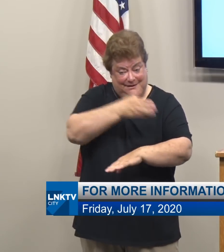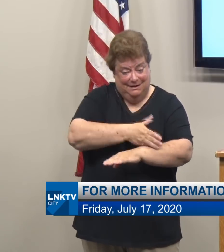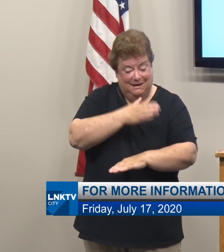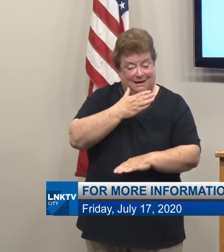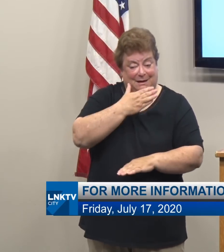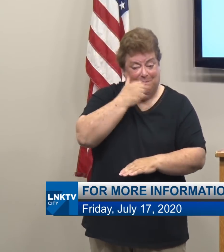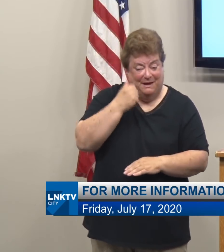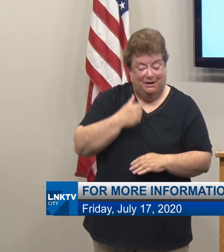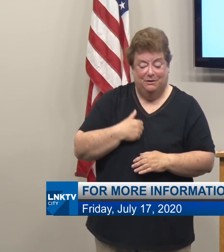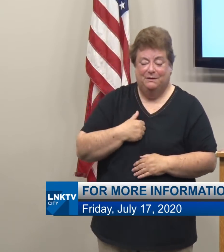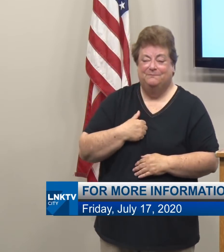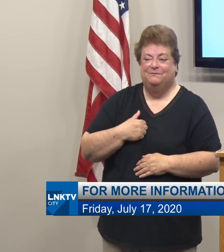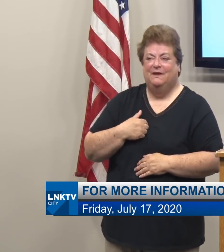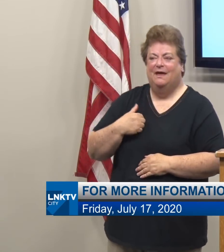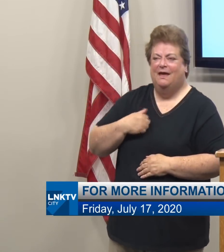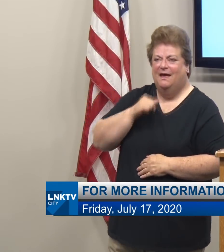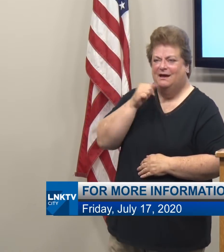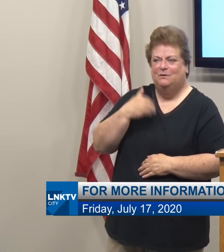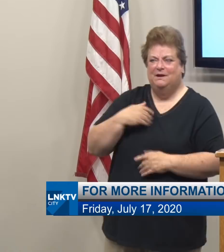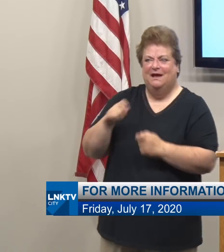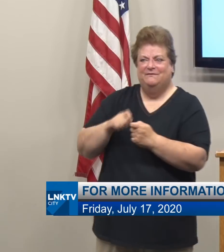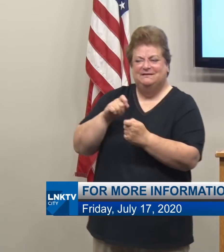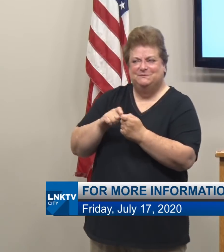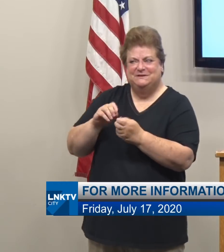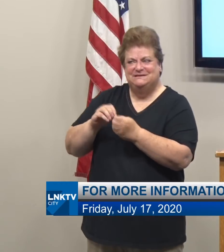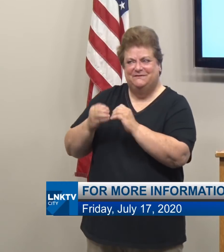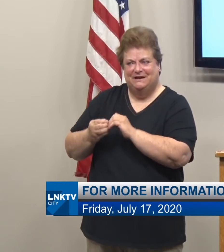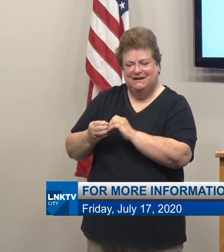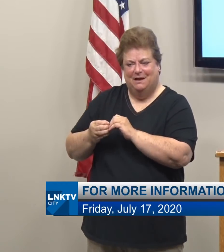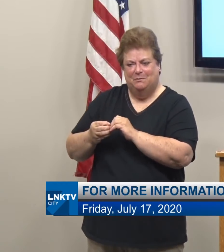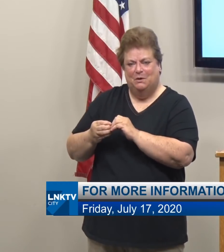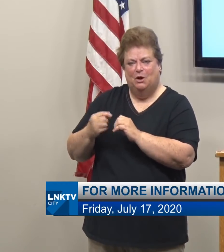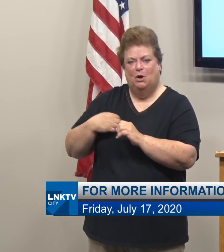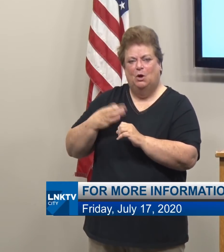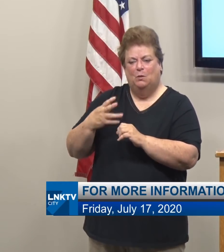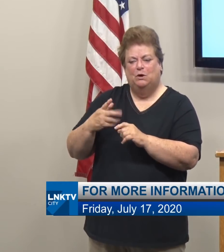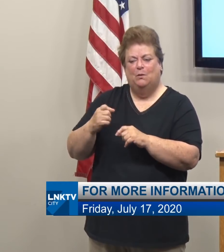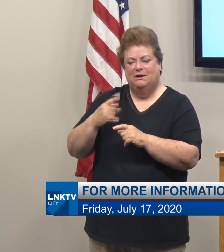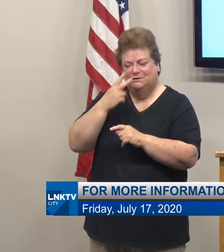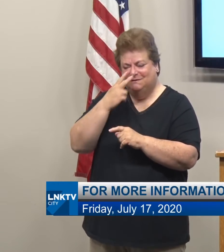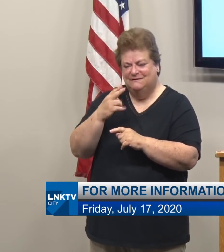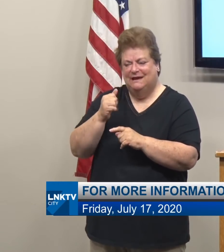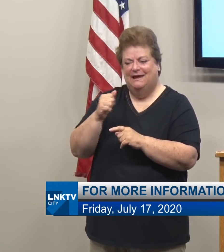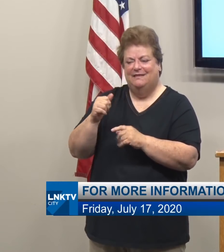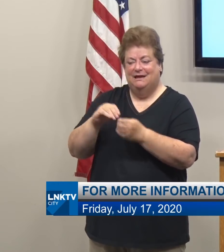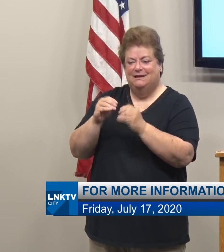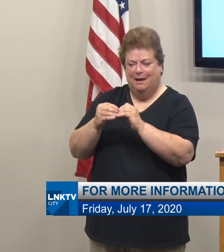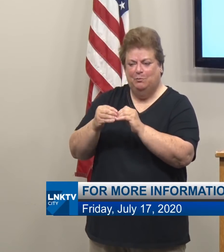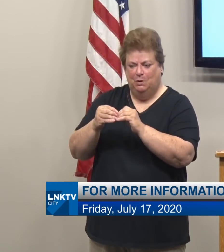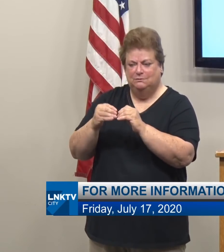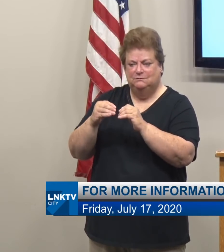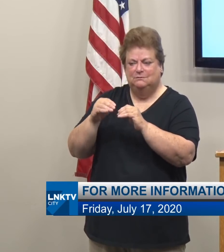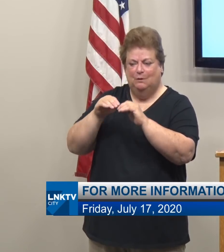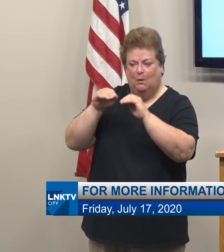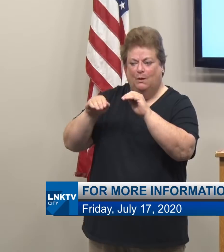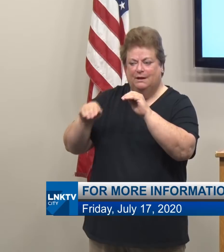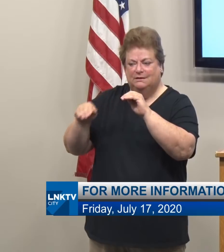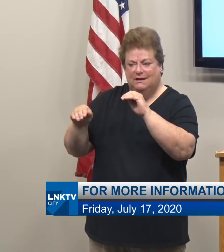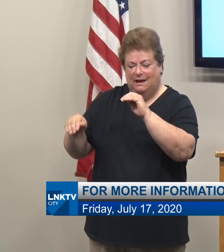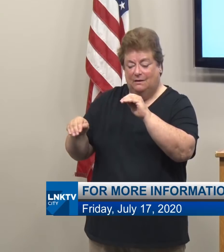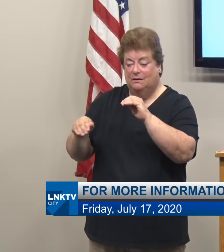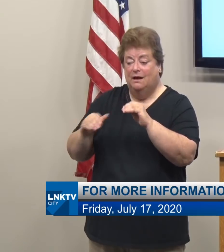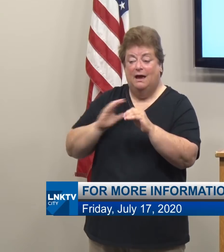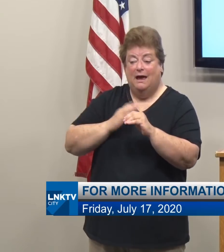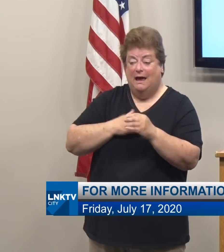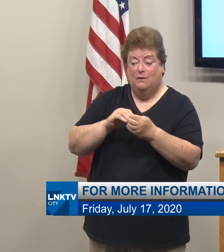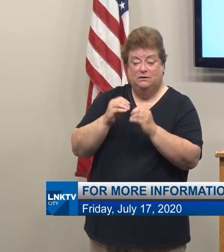I don't have a specific number to give you in this moment, Bill, but what we want to see is a reversal of these trends. Our trends right now are moving